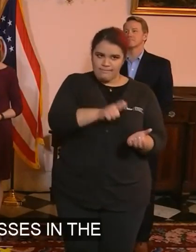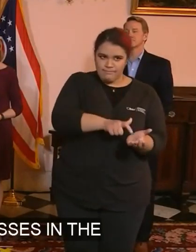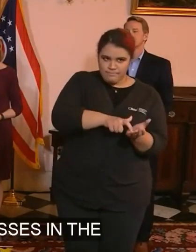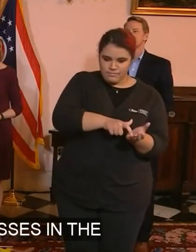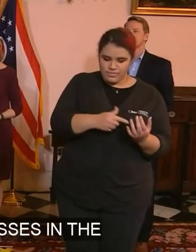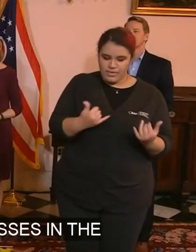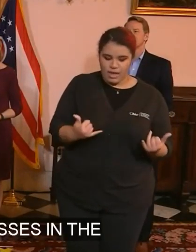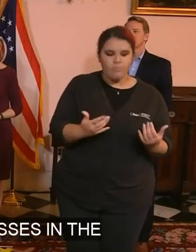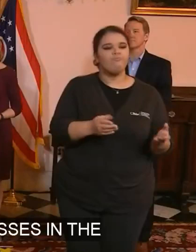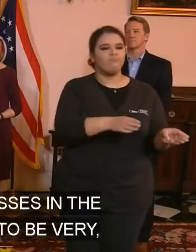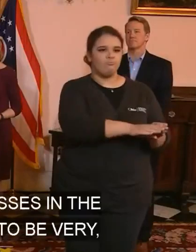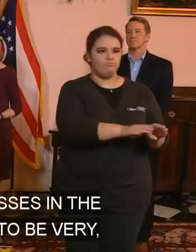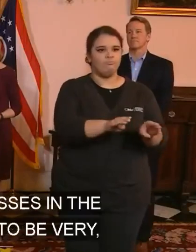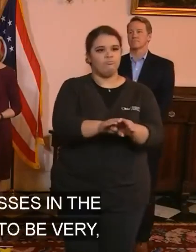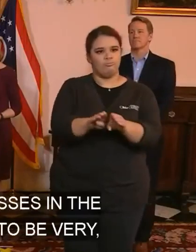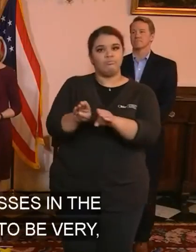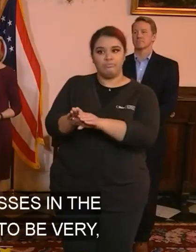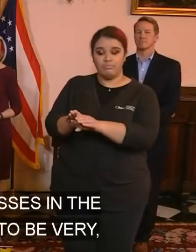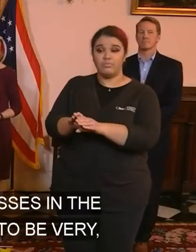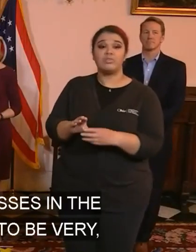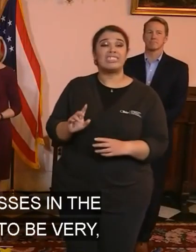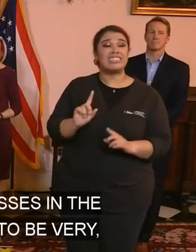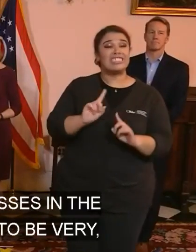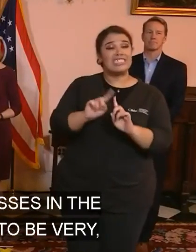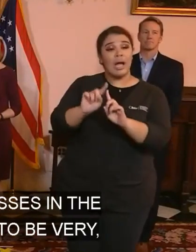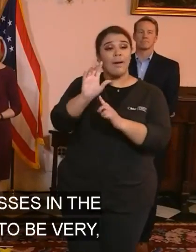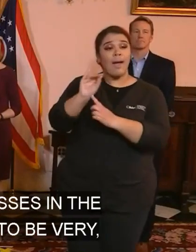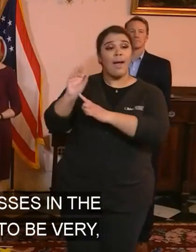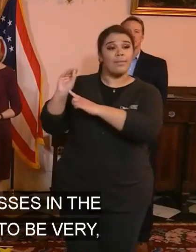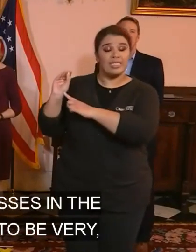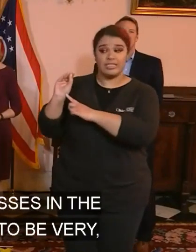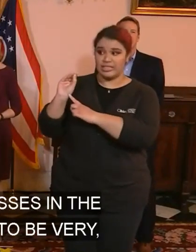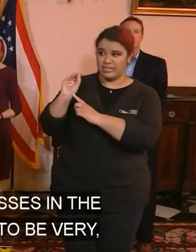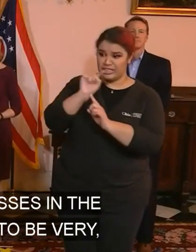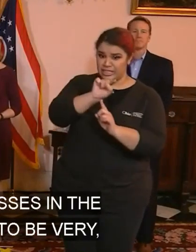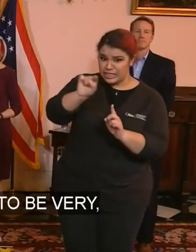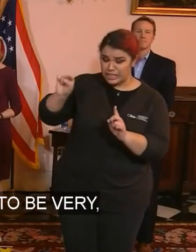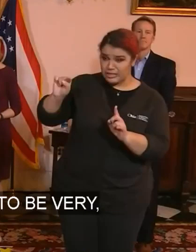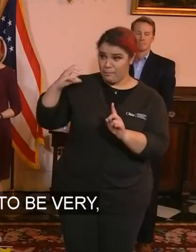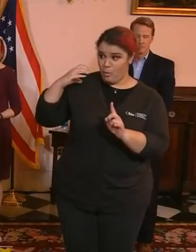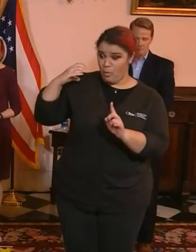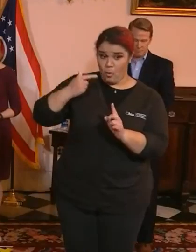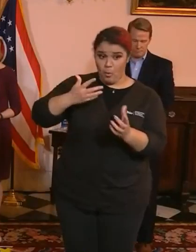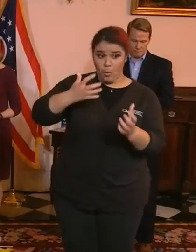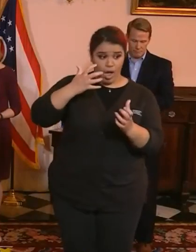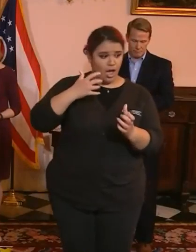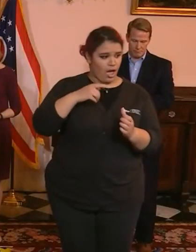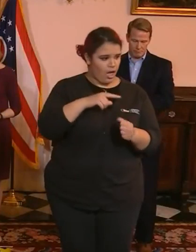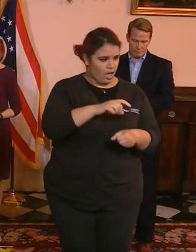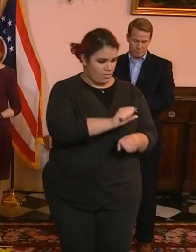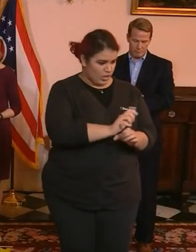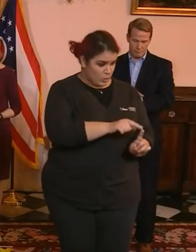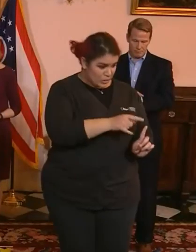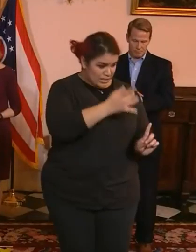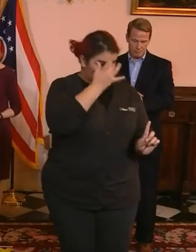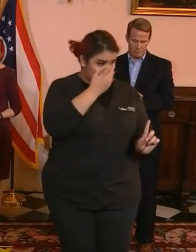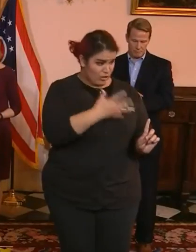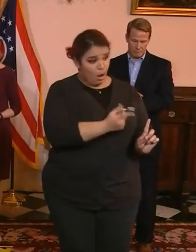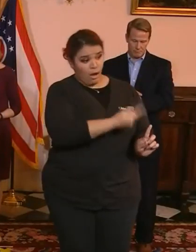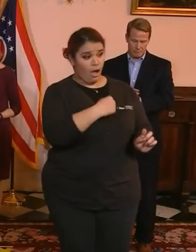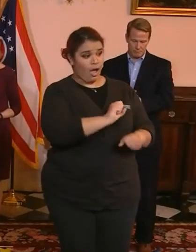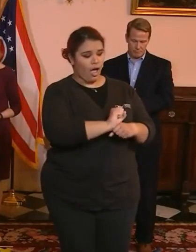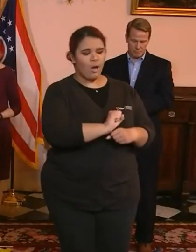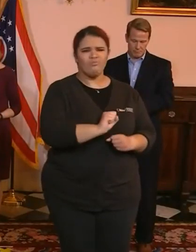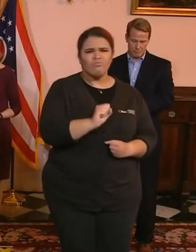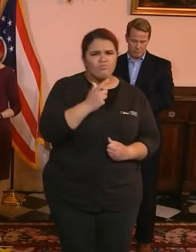want someone who is sick to be at work. And I think most employers do not want someone who is sick to be at work. So we're